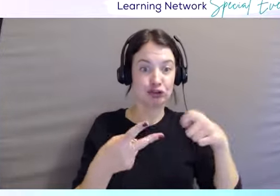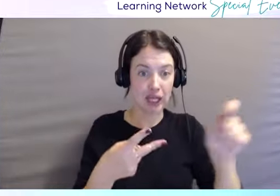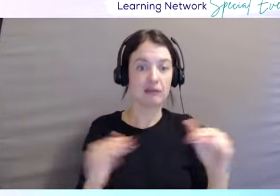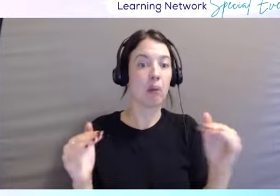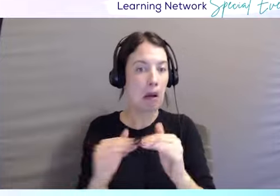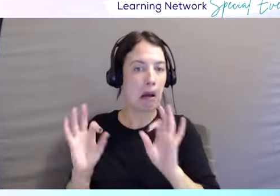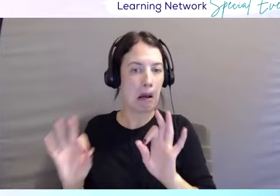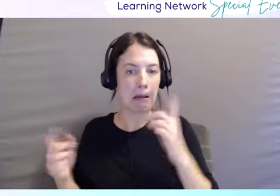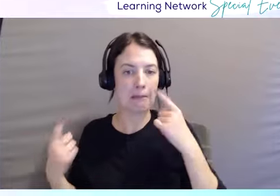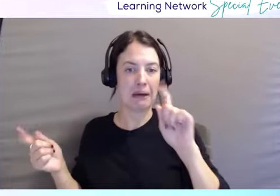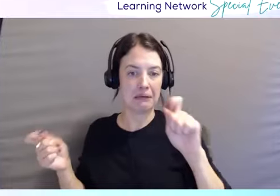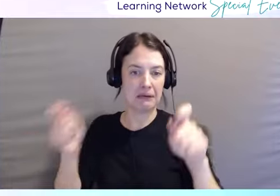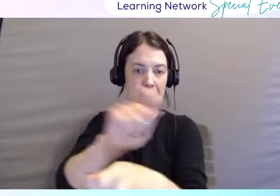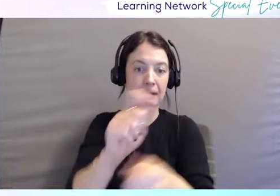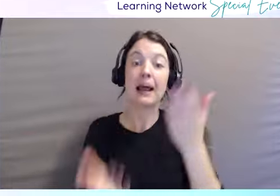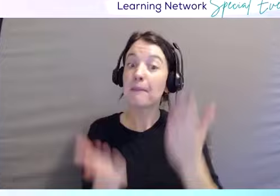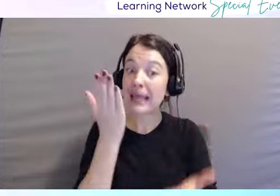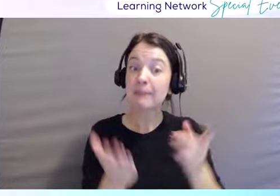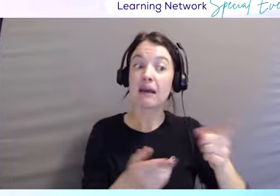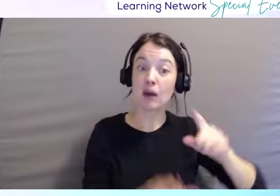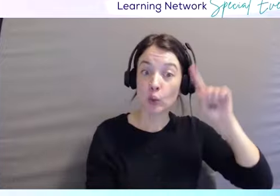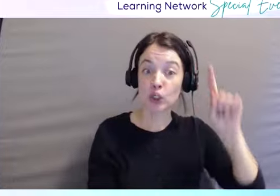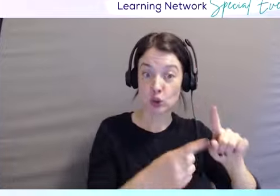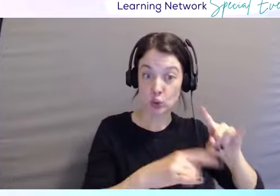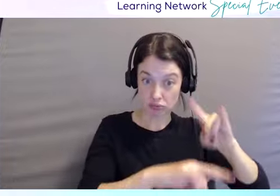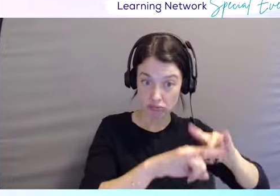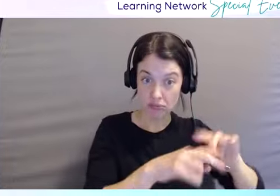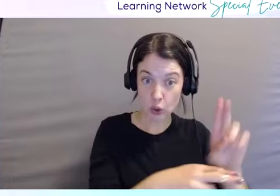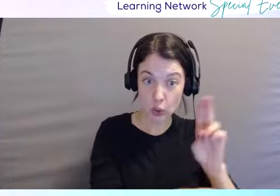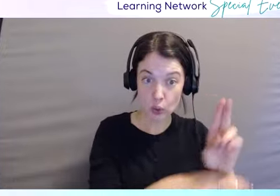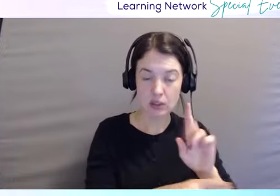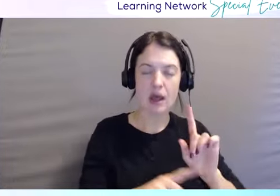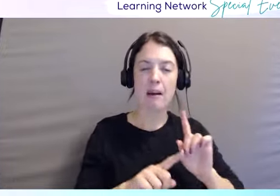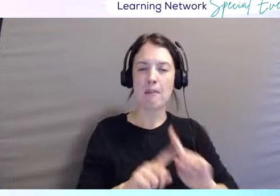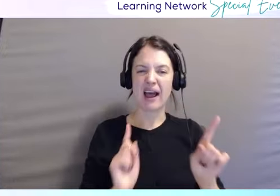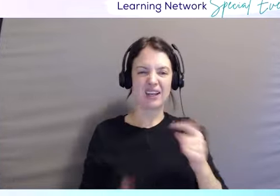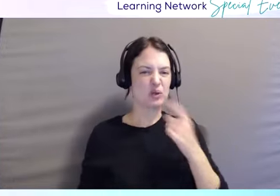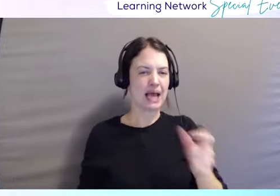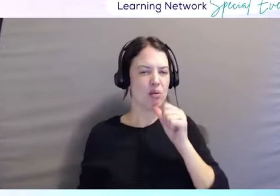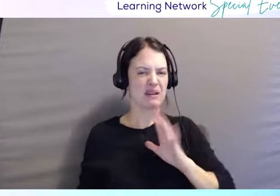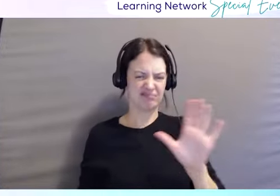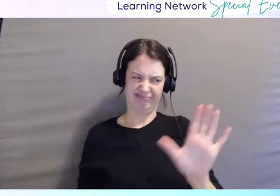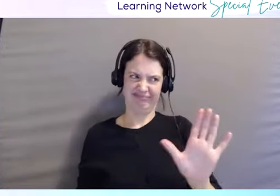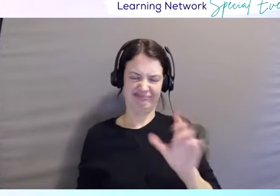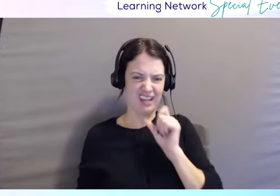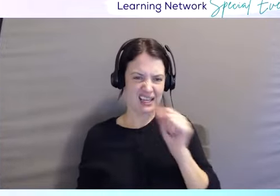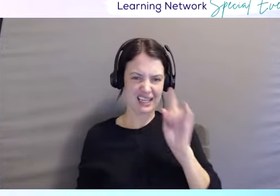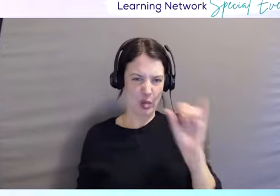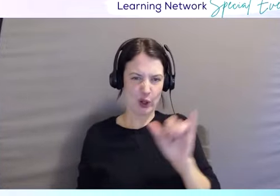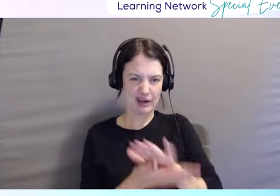it by exploiting gender stereotypes, saying, oh, well, it's not very attractive to smoke, so you ought to quit. That's